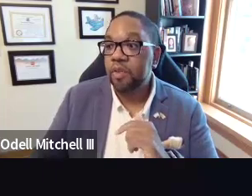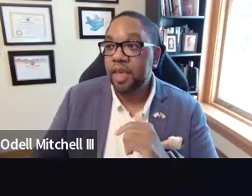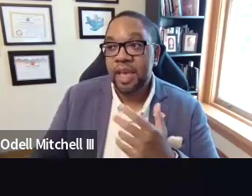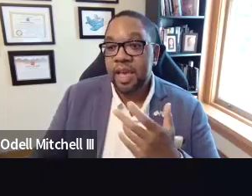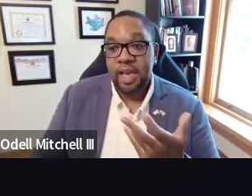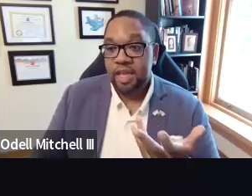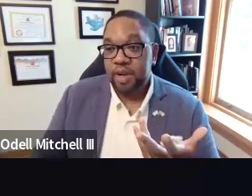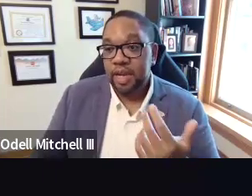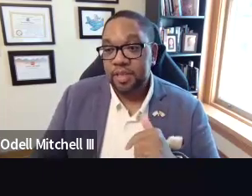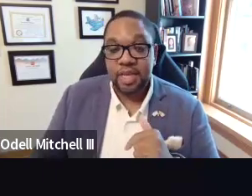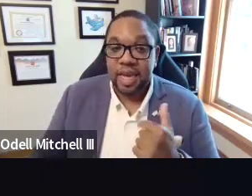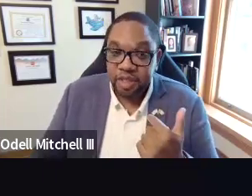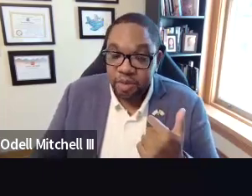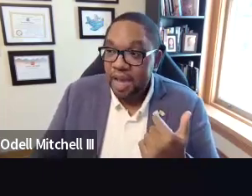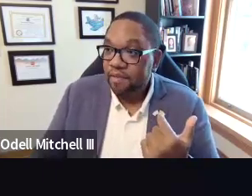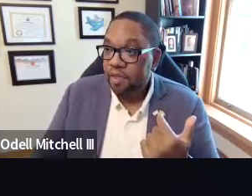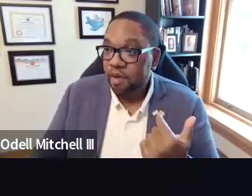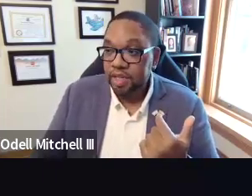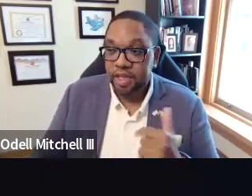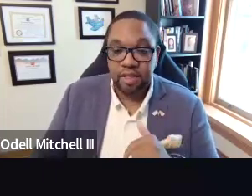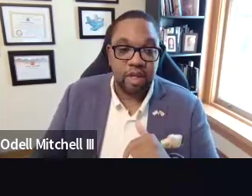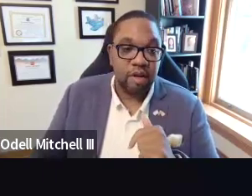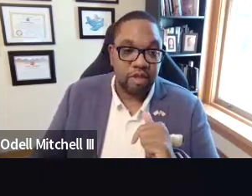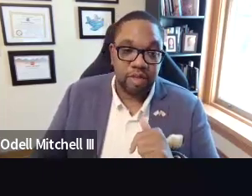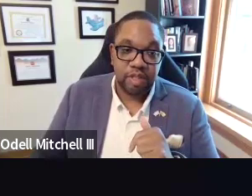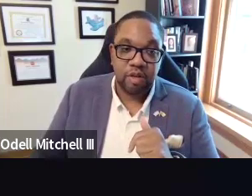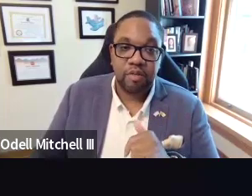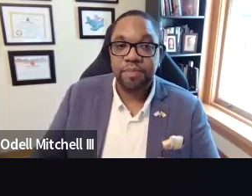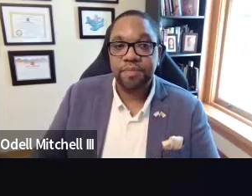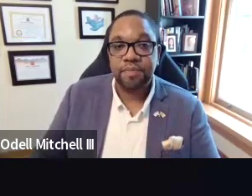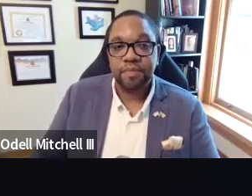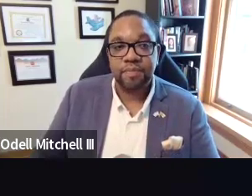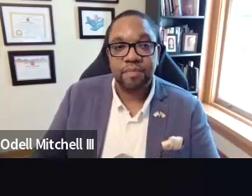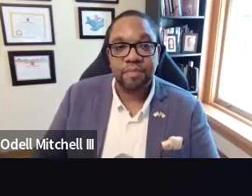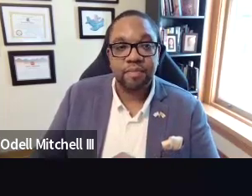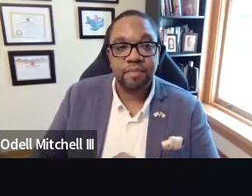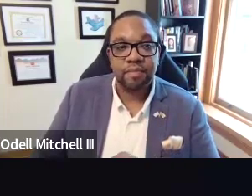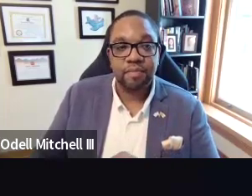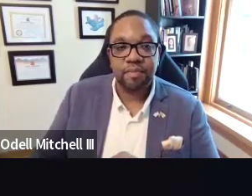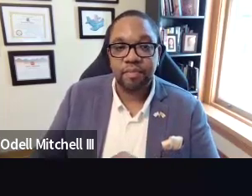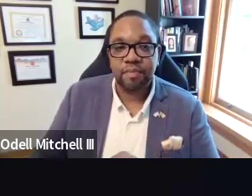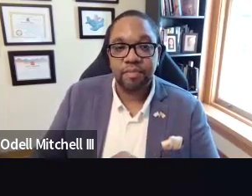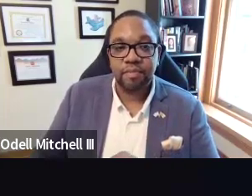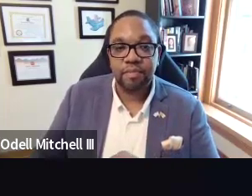do is when it comes to this, I do have another question. So I'll switch this over.